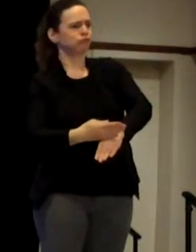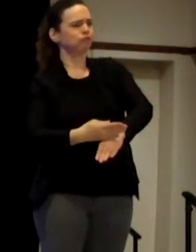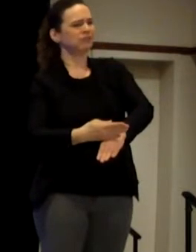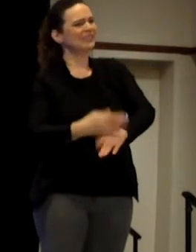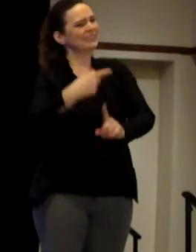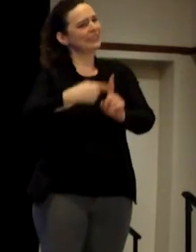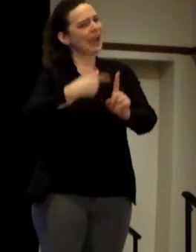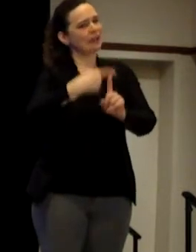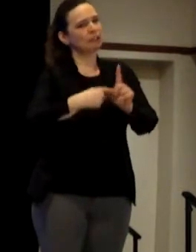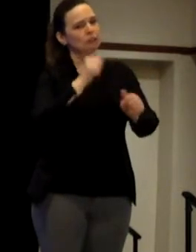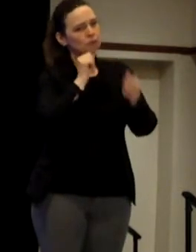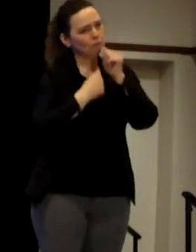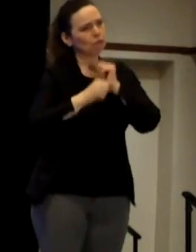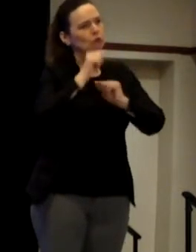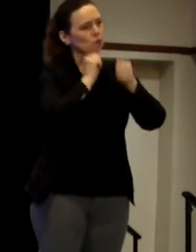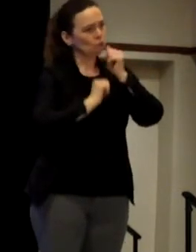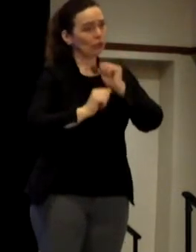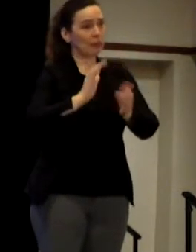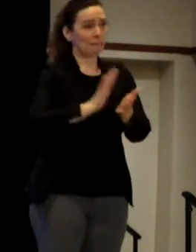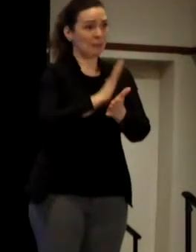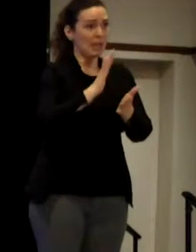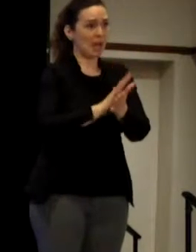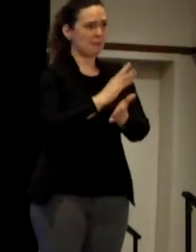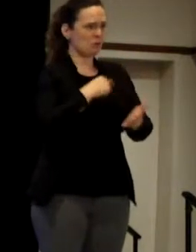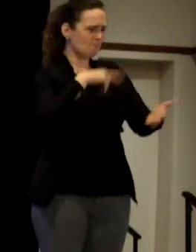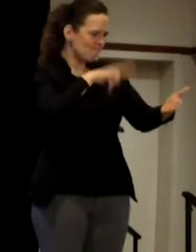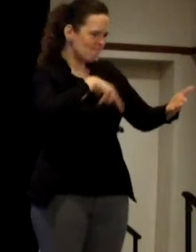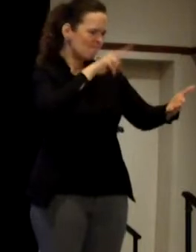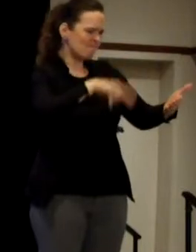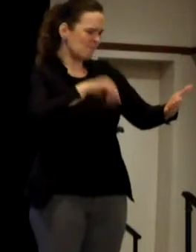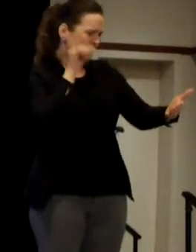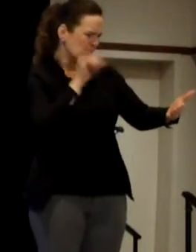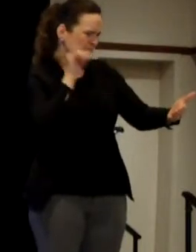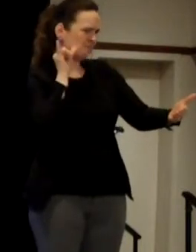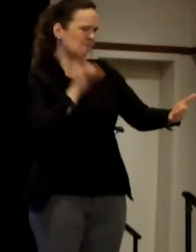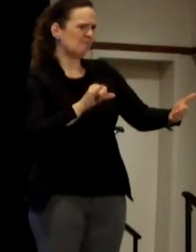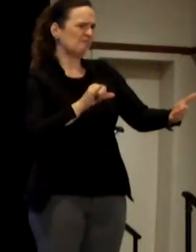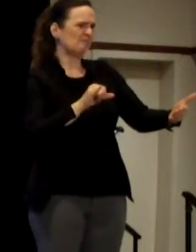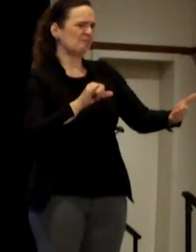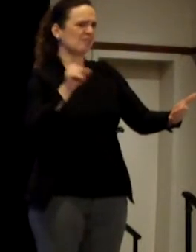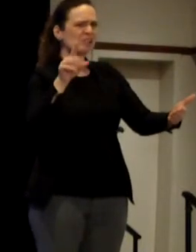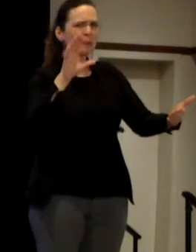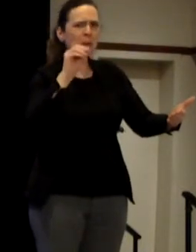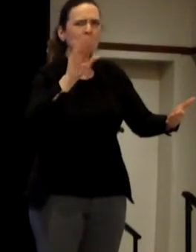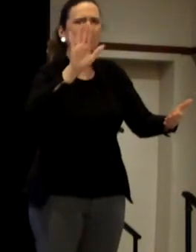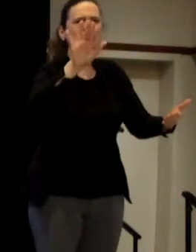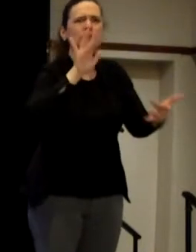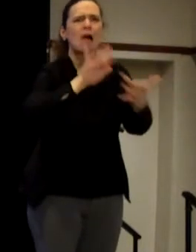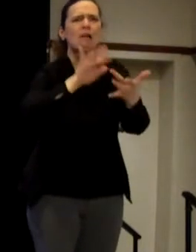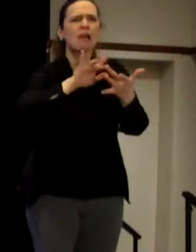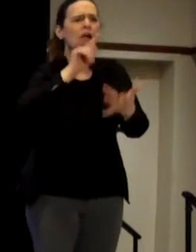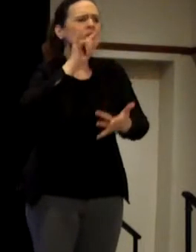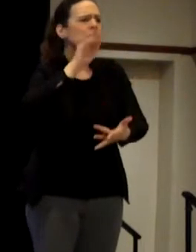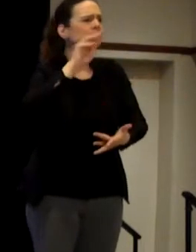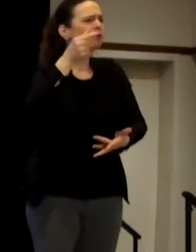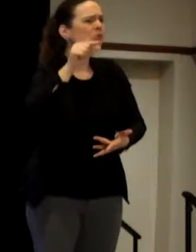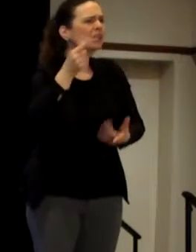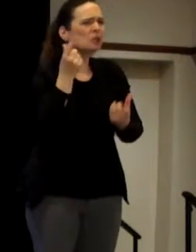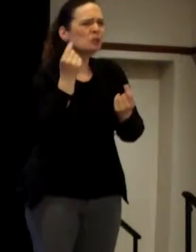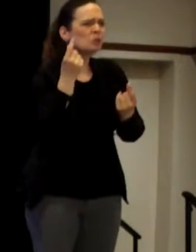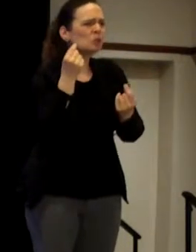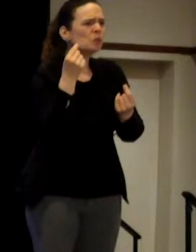the newspaper related to what the management company is saying. Could the eviction moratorium be playing a role?